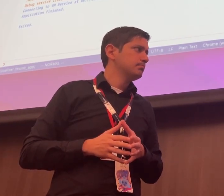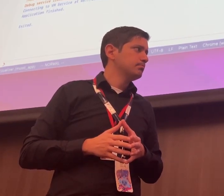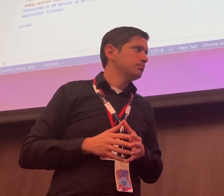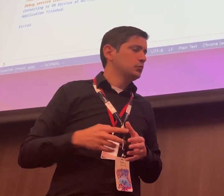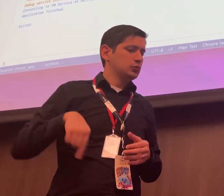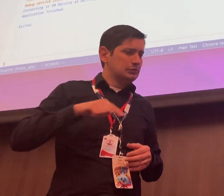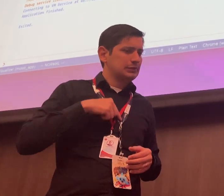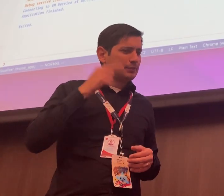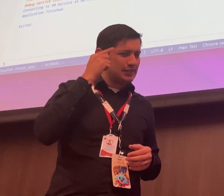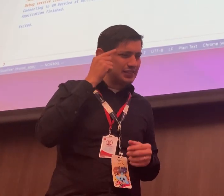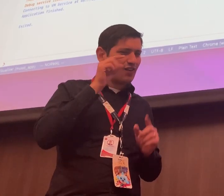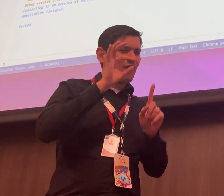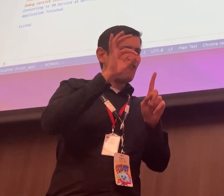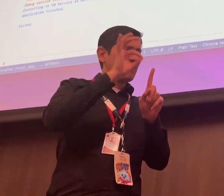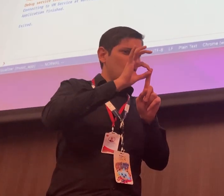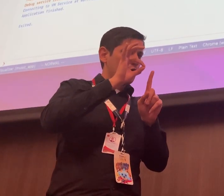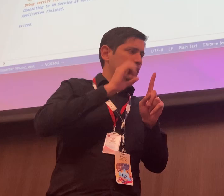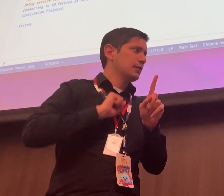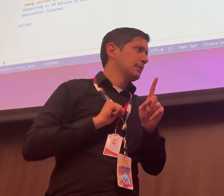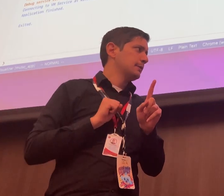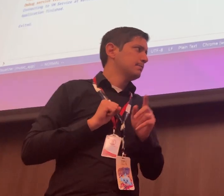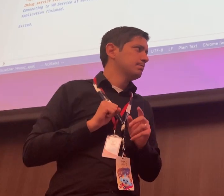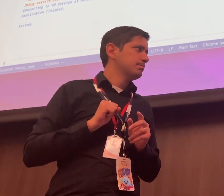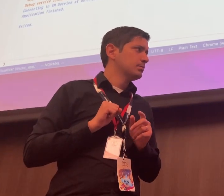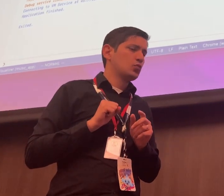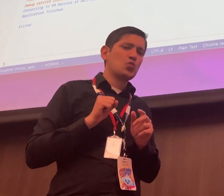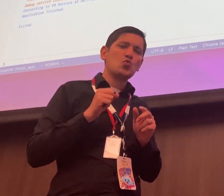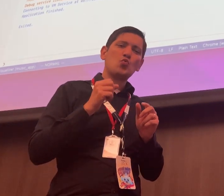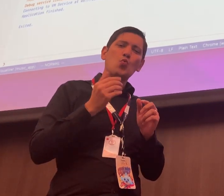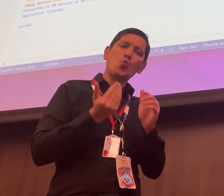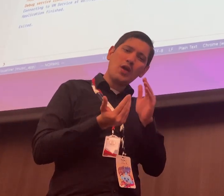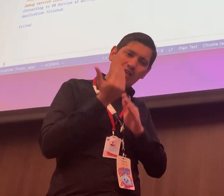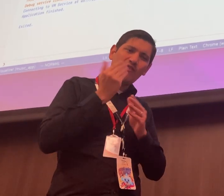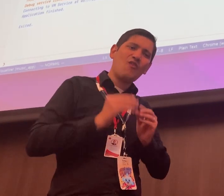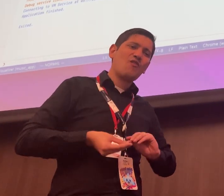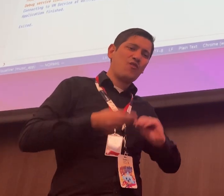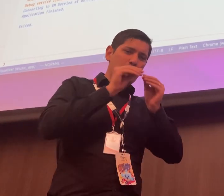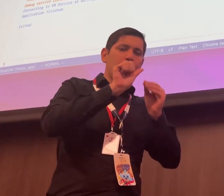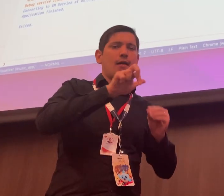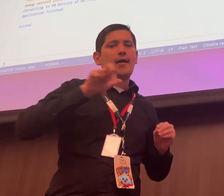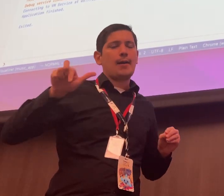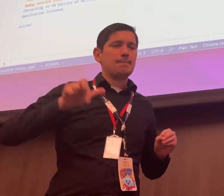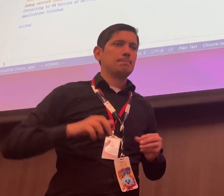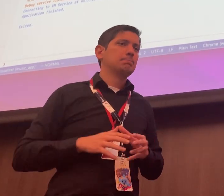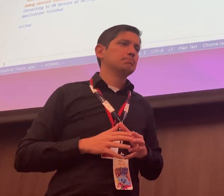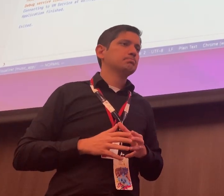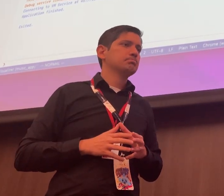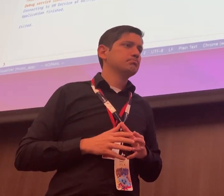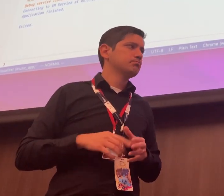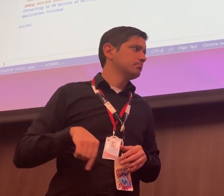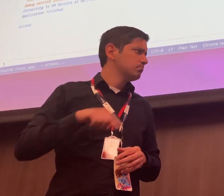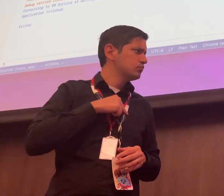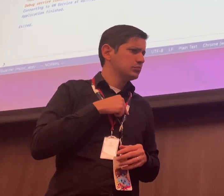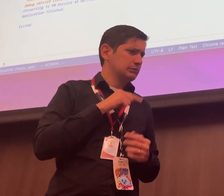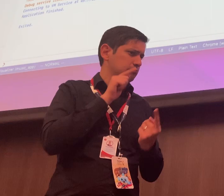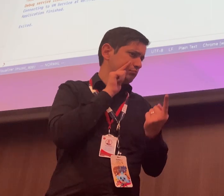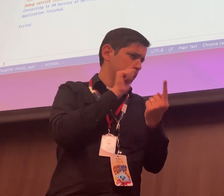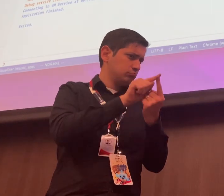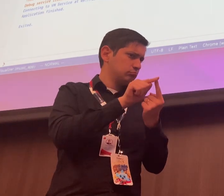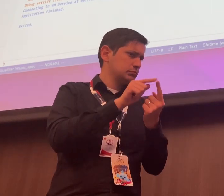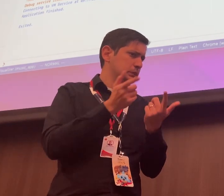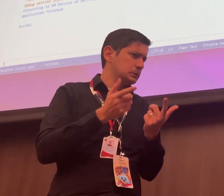we think of Flutter as a new way to build a web app, and we don't intend to,